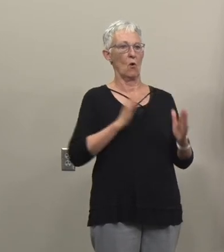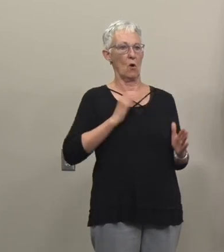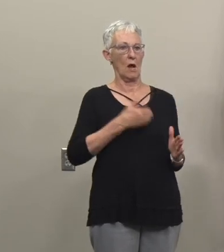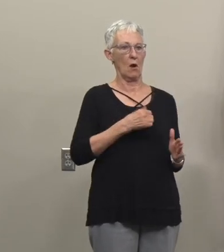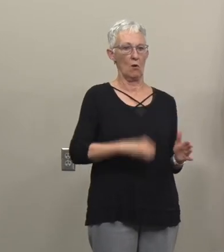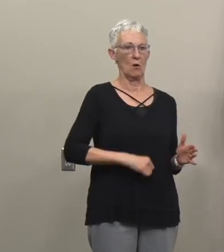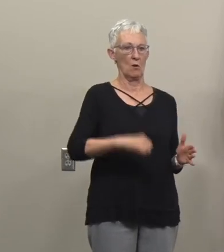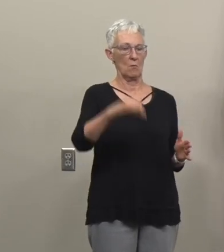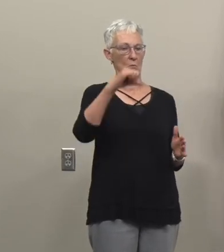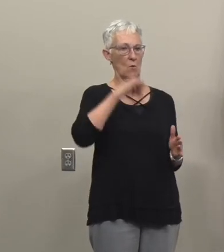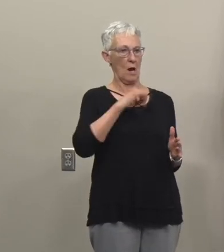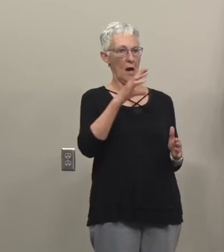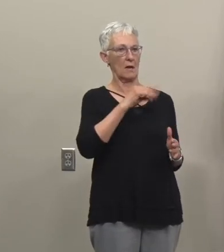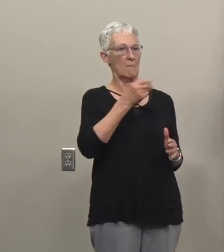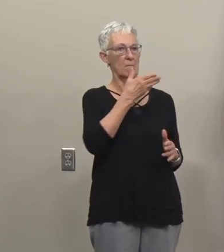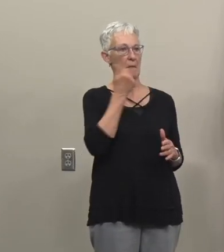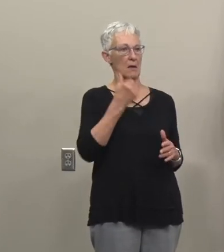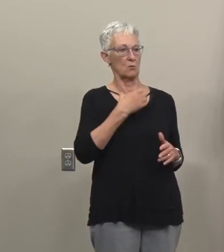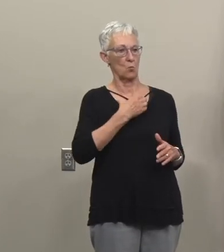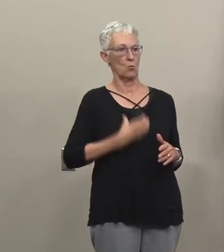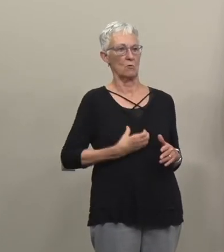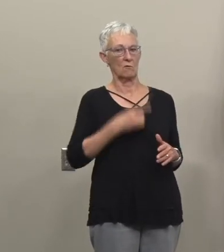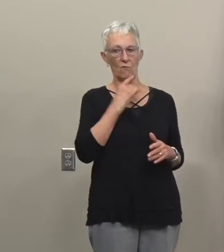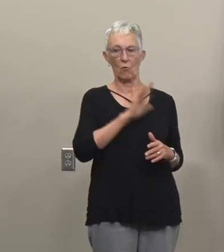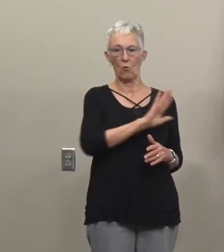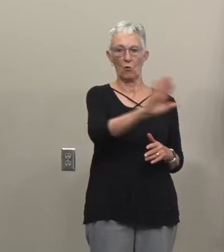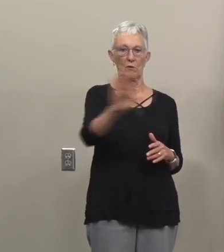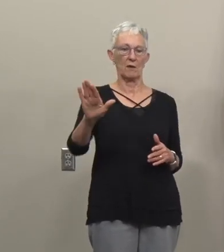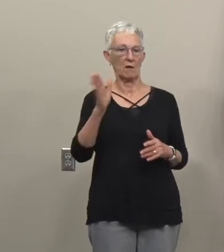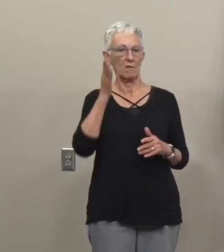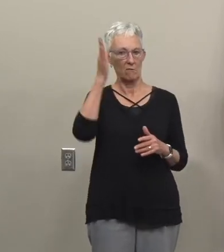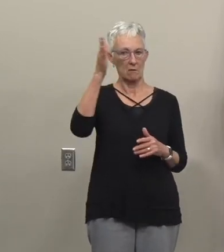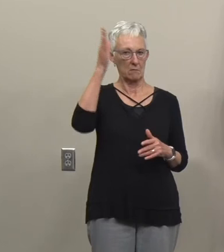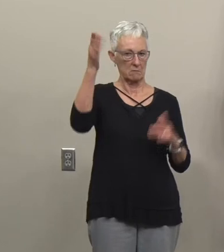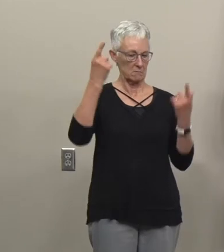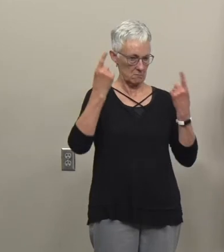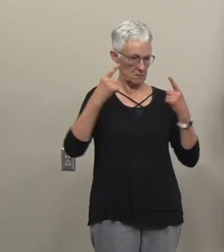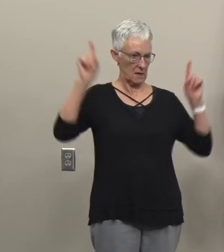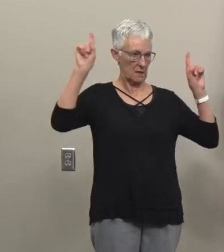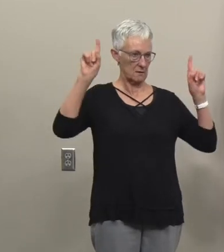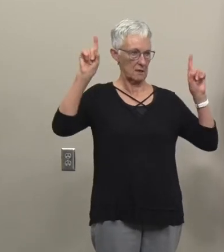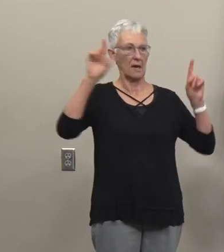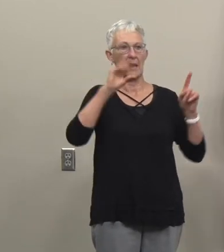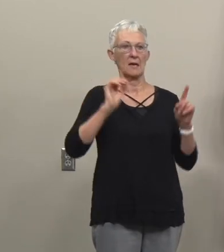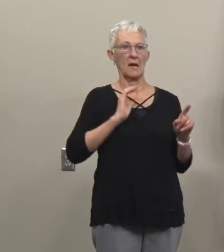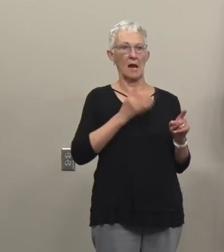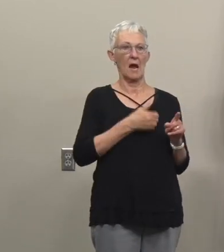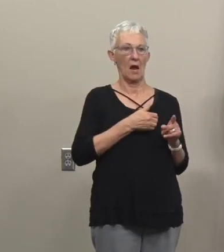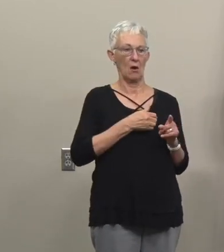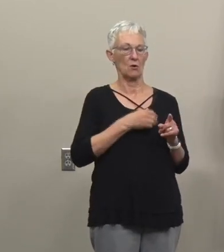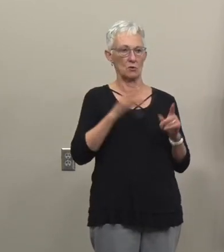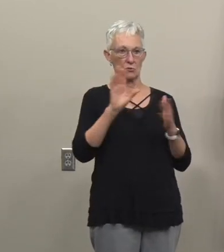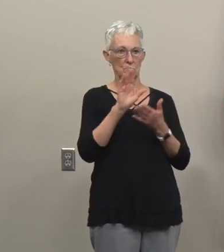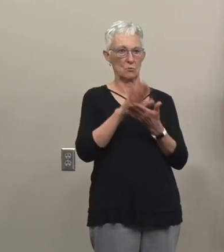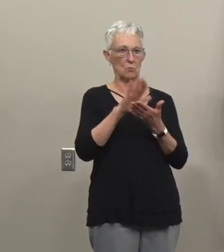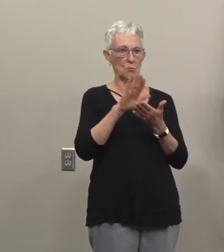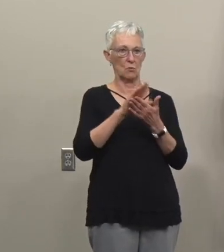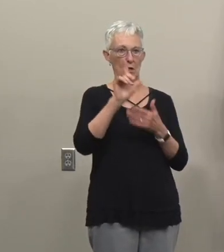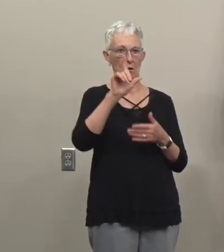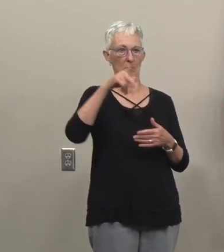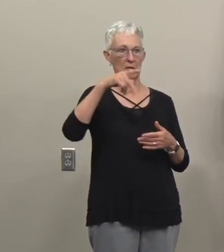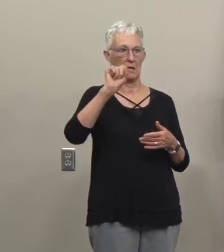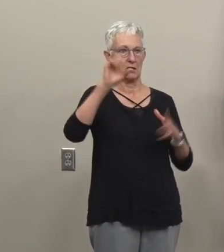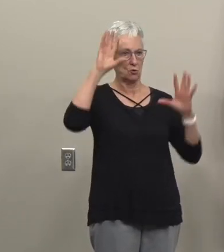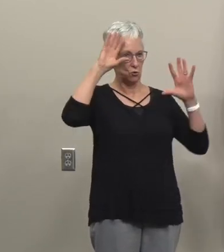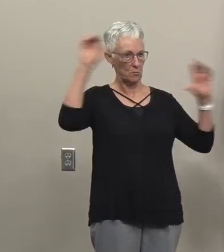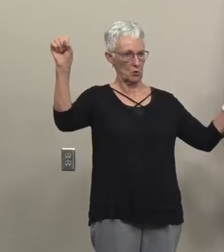their accomplishments and our best wishes for their future success. And our creative and dedicated LPS Superintendent Steve Joel is here with us today, and